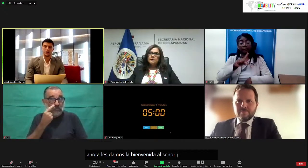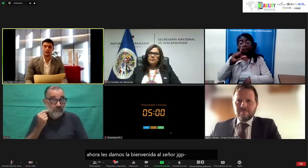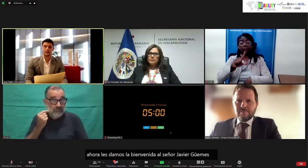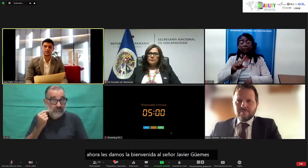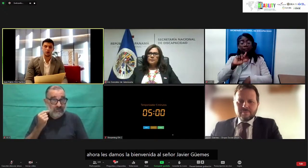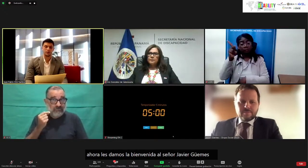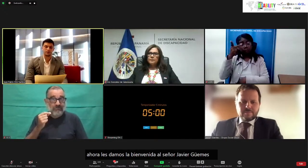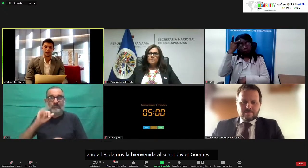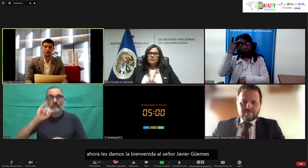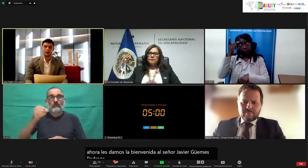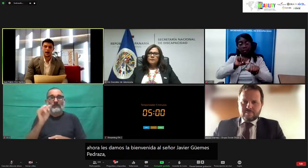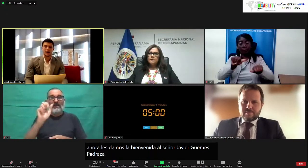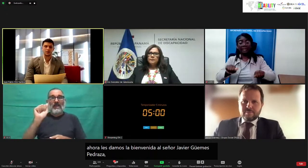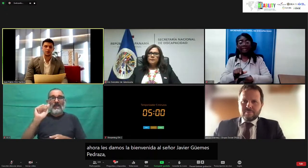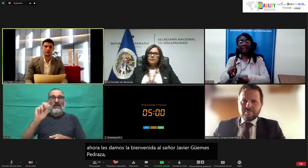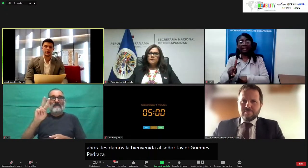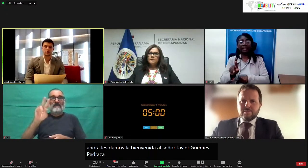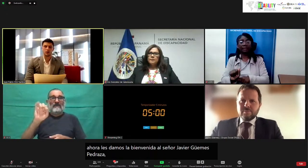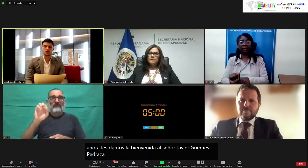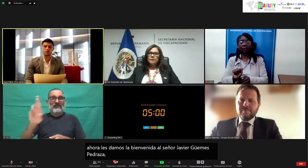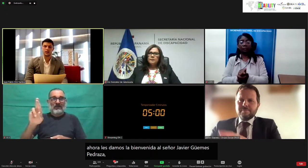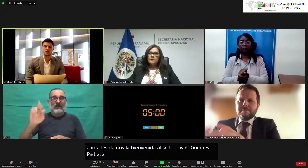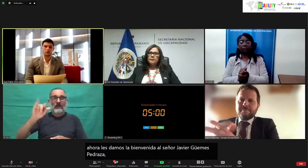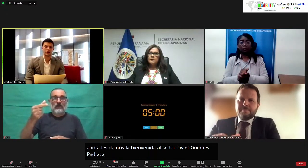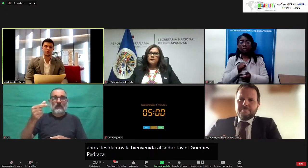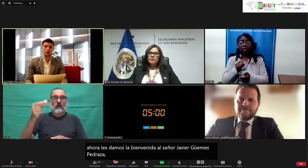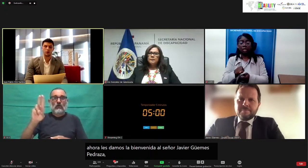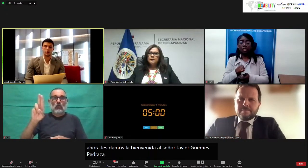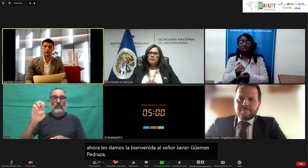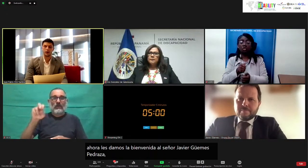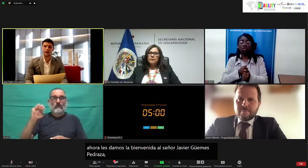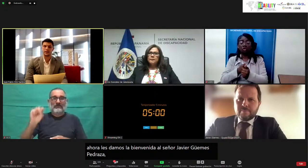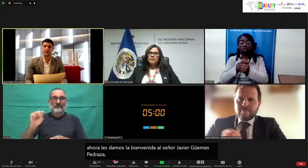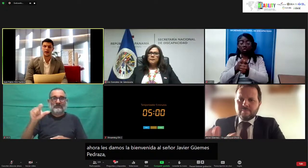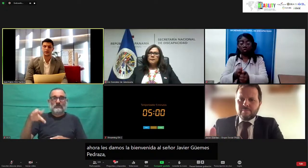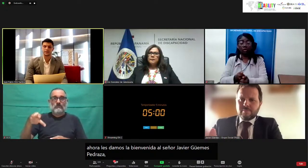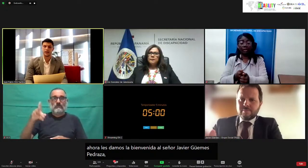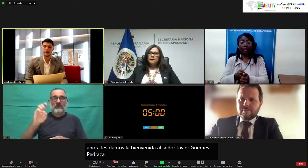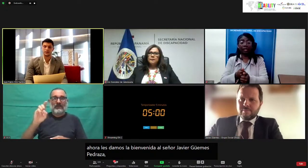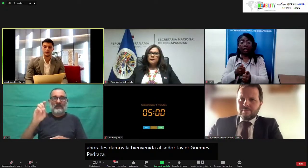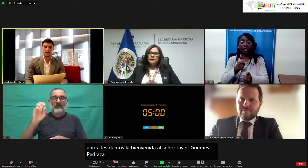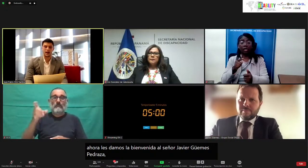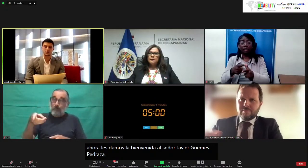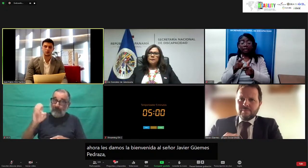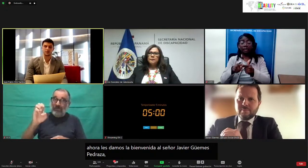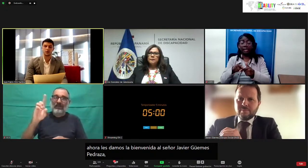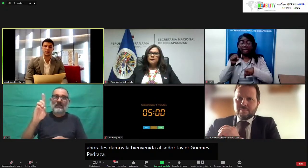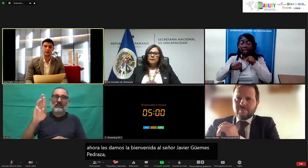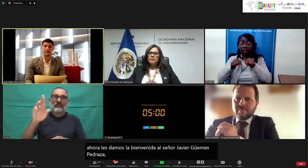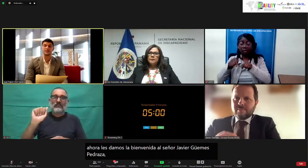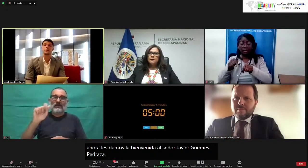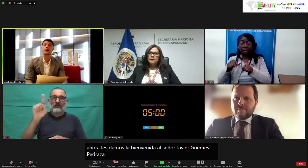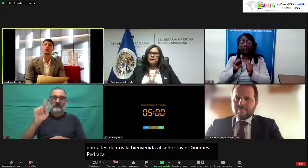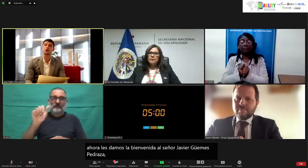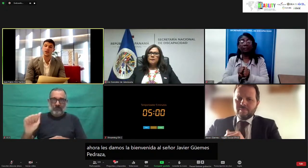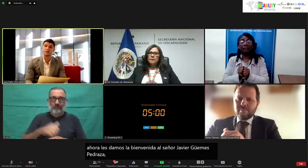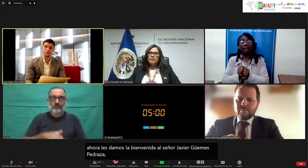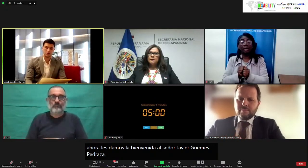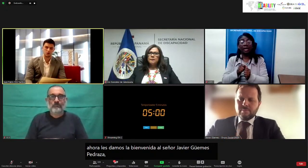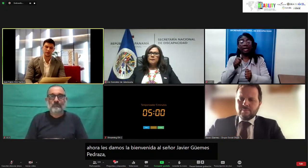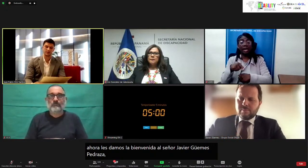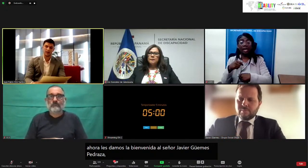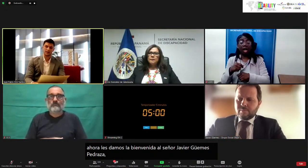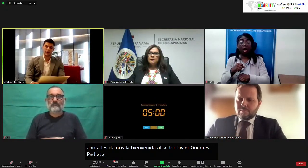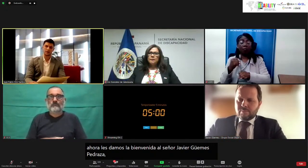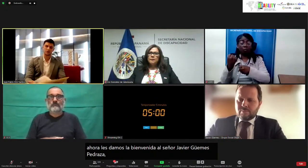he is a bachelor of political science as a director of vice